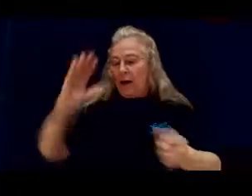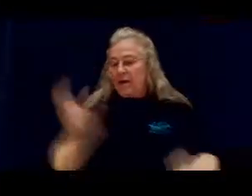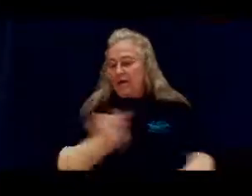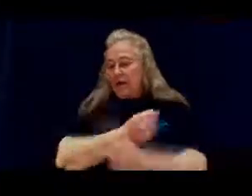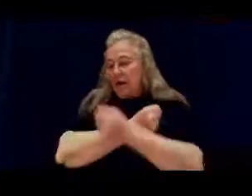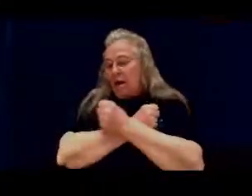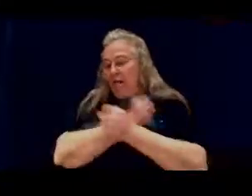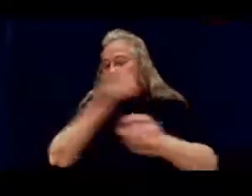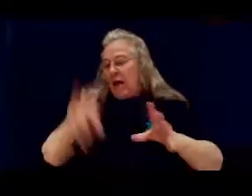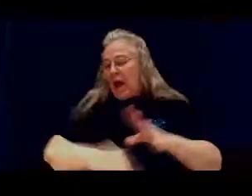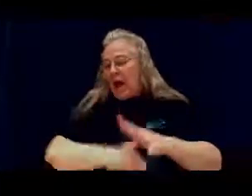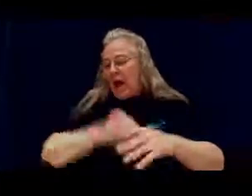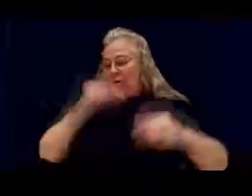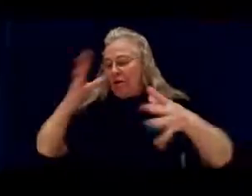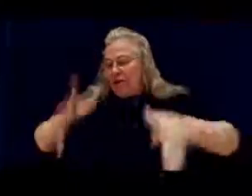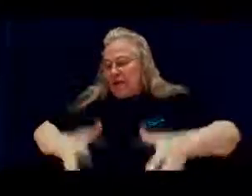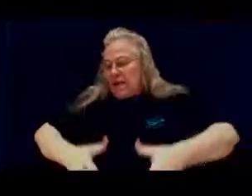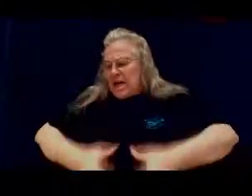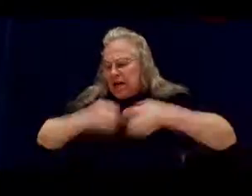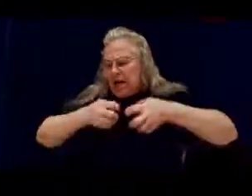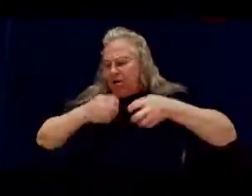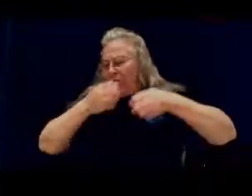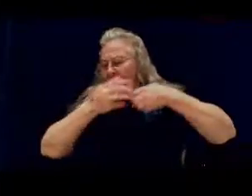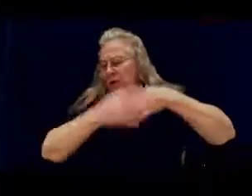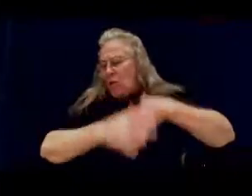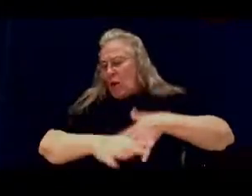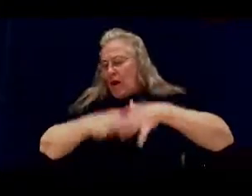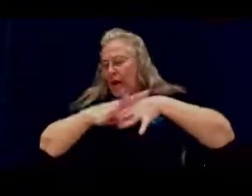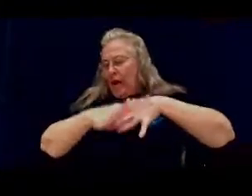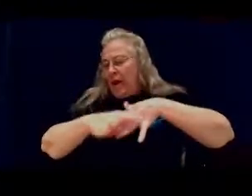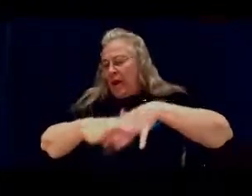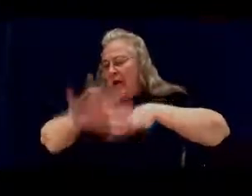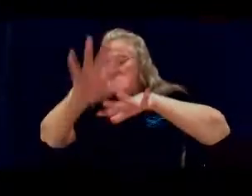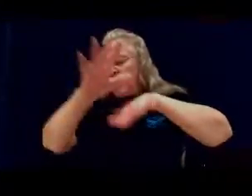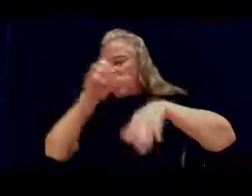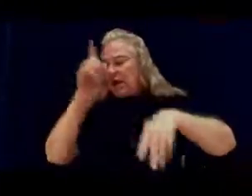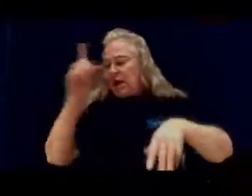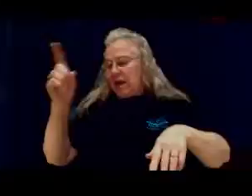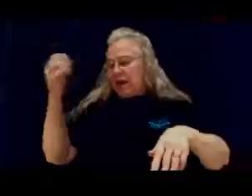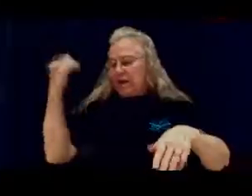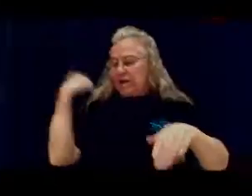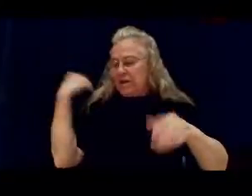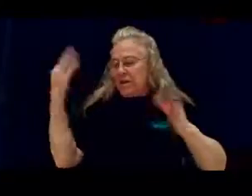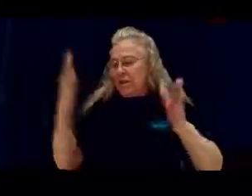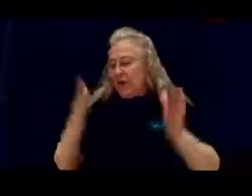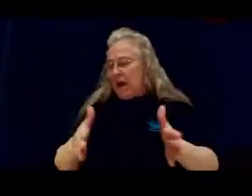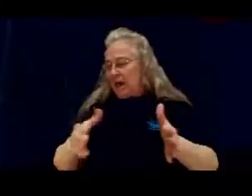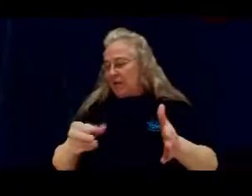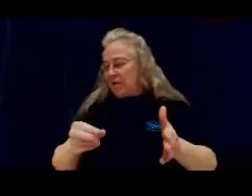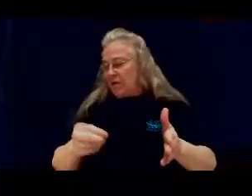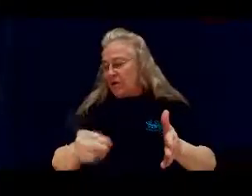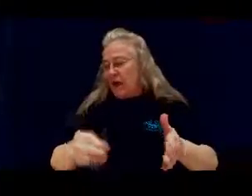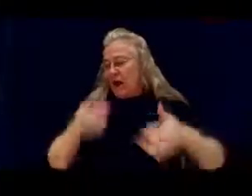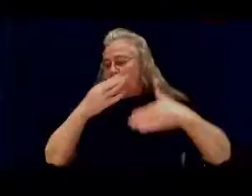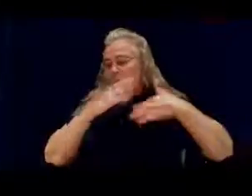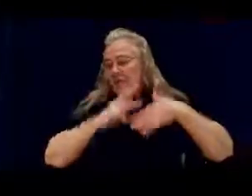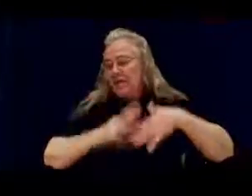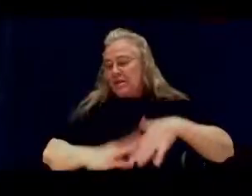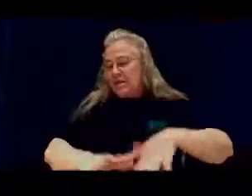his love out of the angry waves. He's the master of the